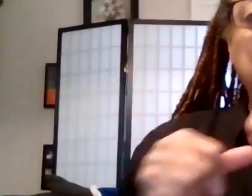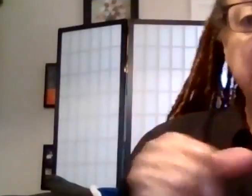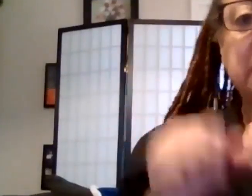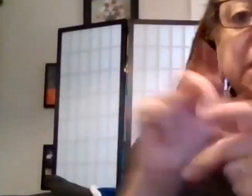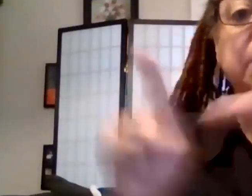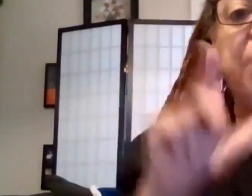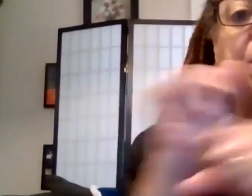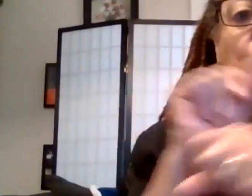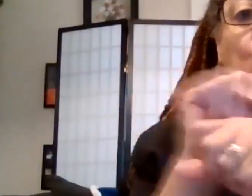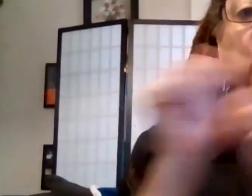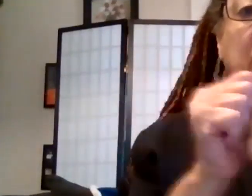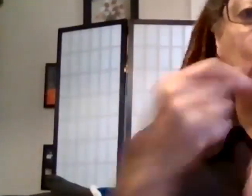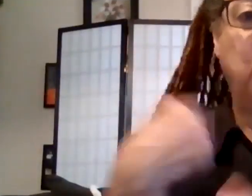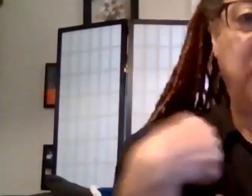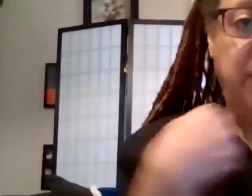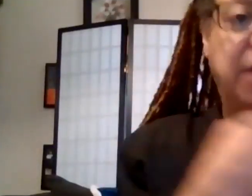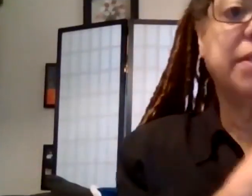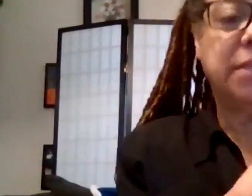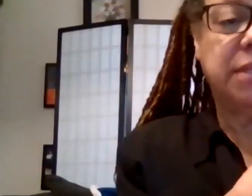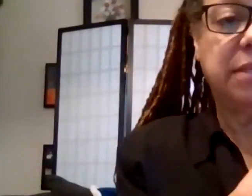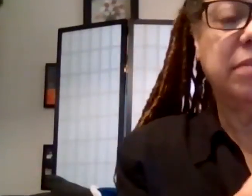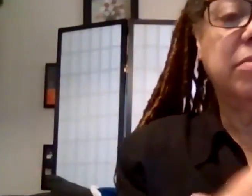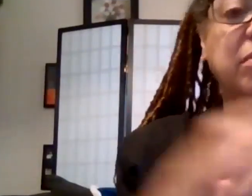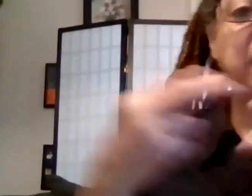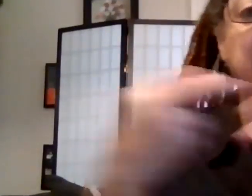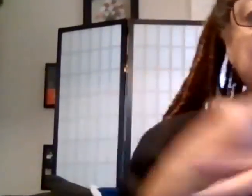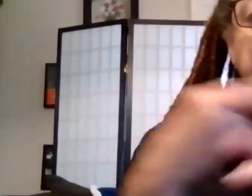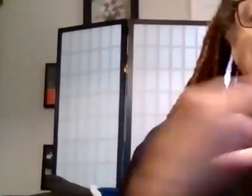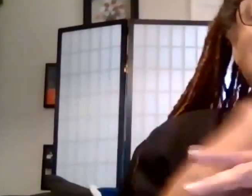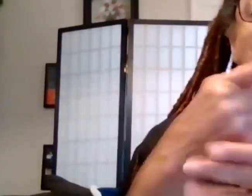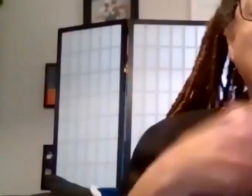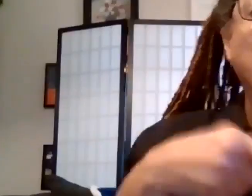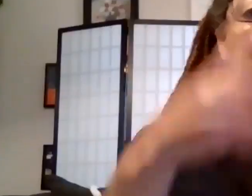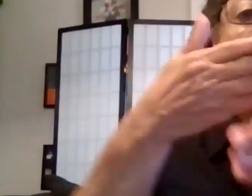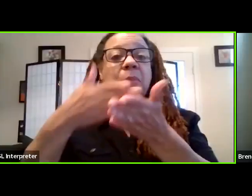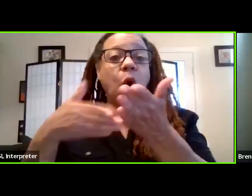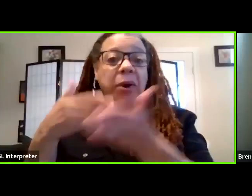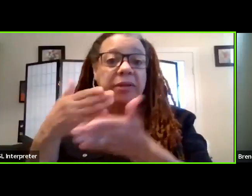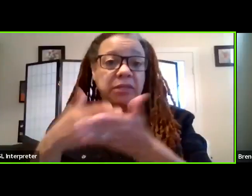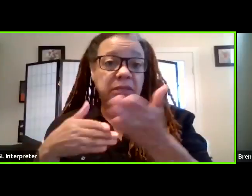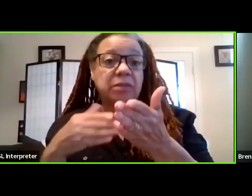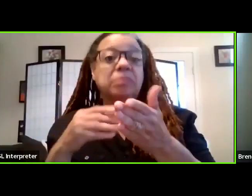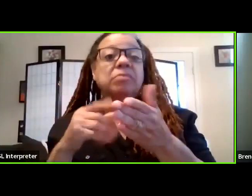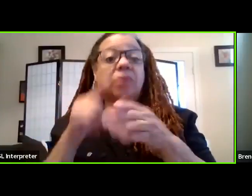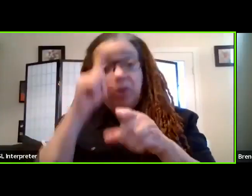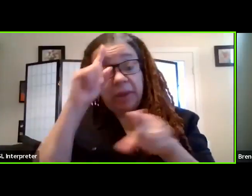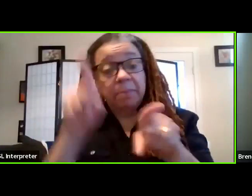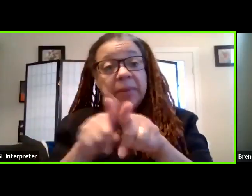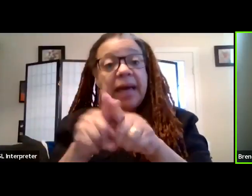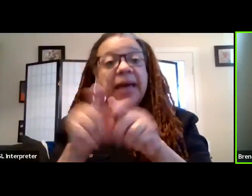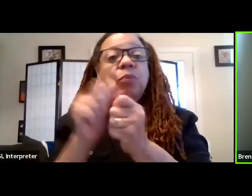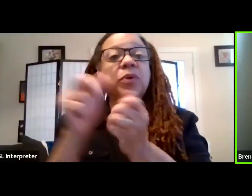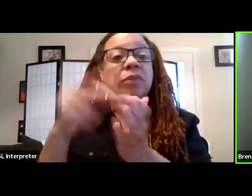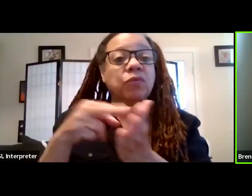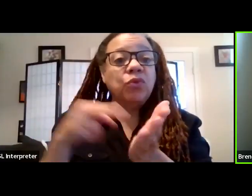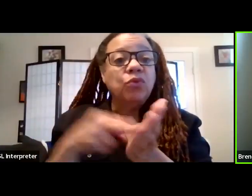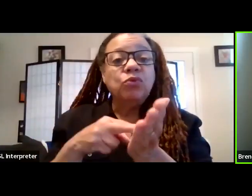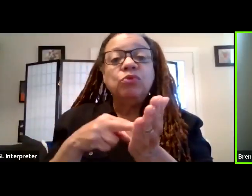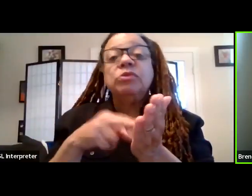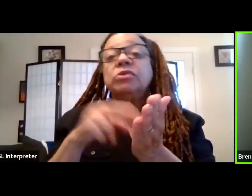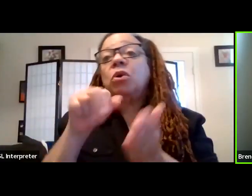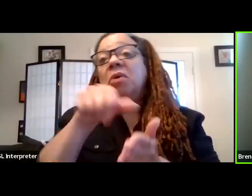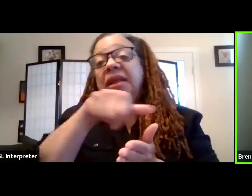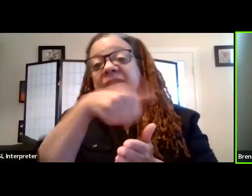us to look through that model and to figure out what parts of that are compliant with Medicaid rules, and if there's anything in there that we may need